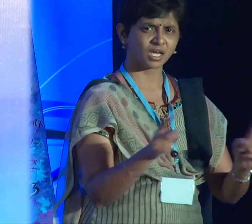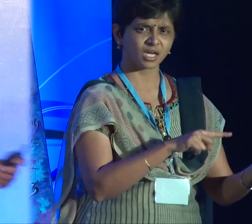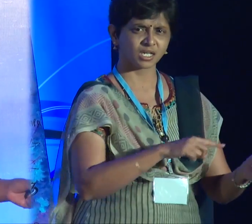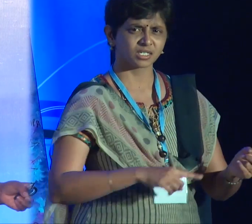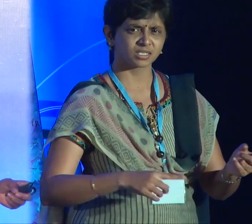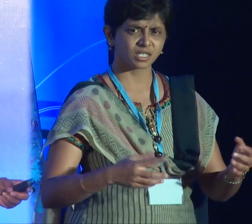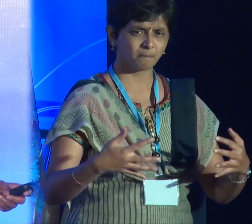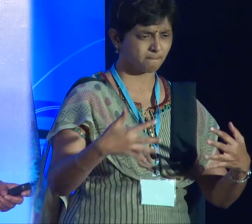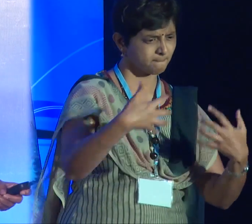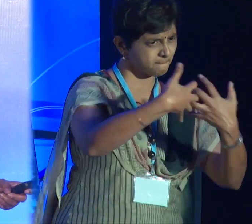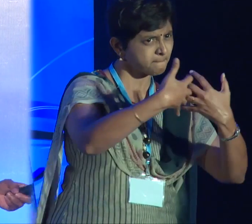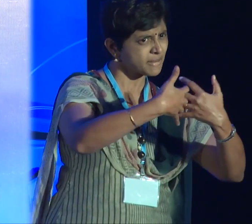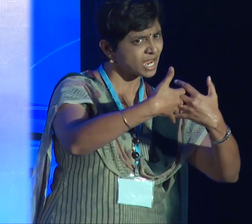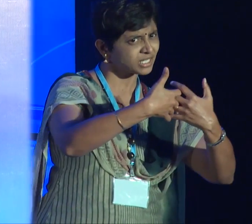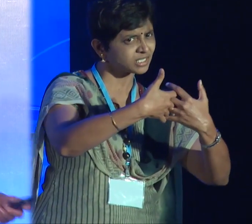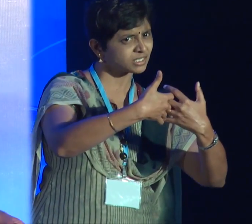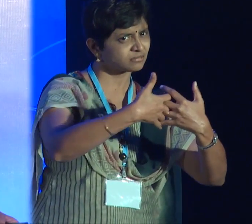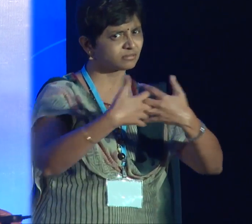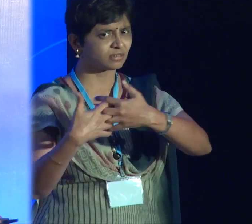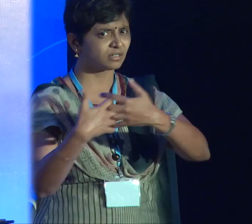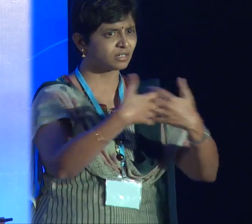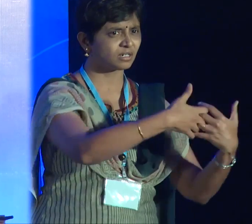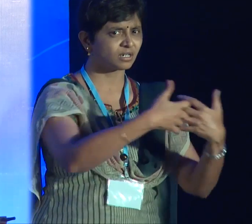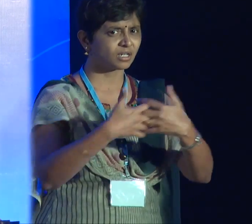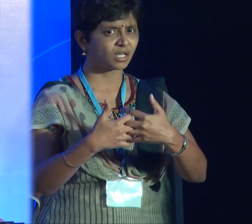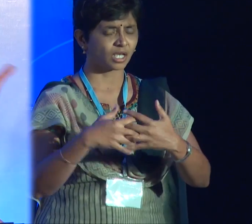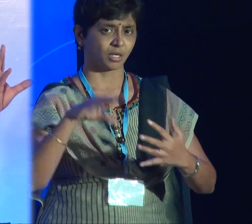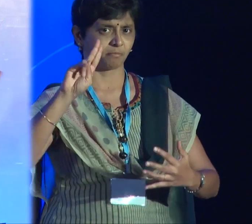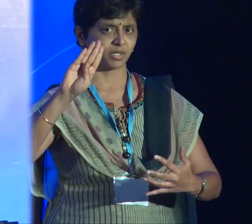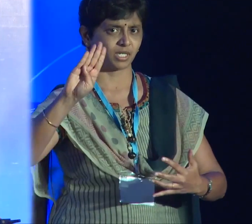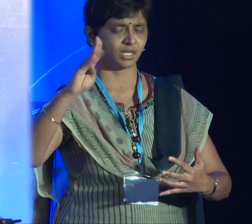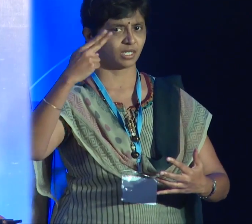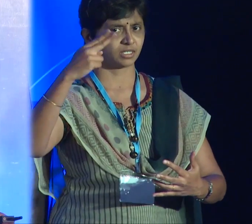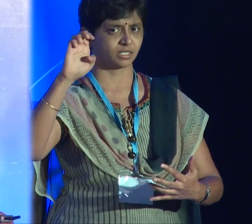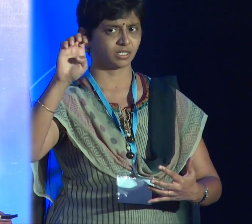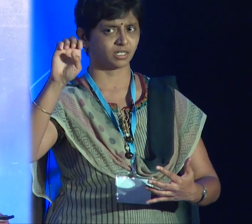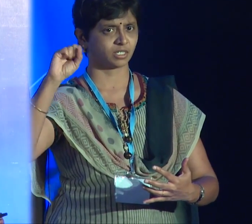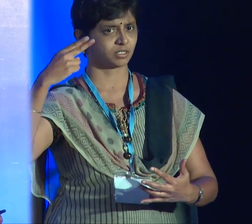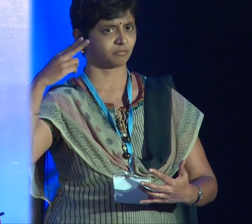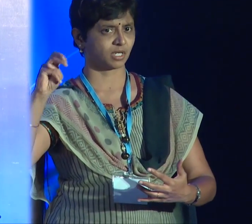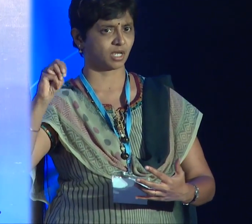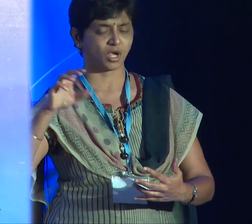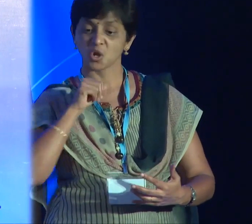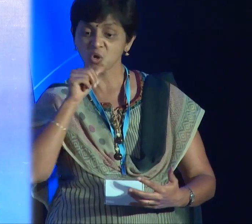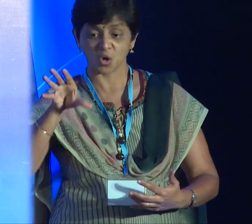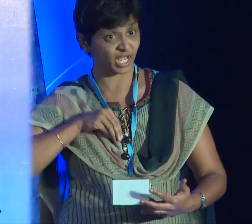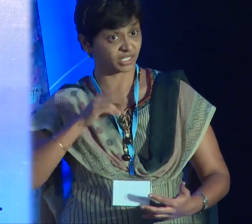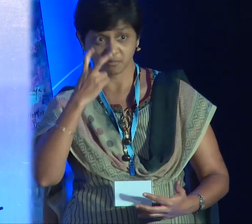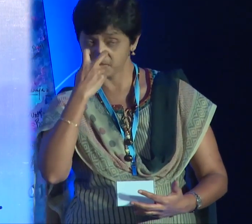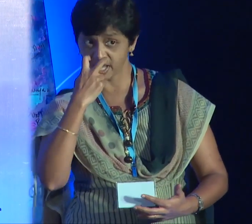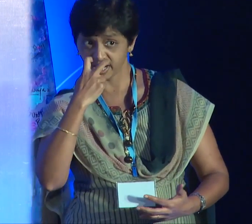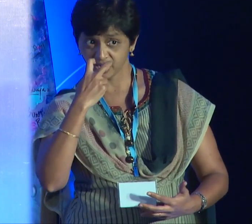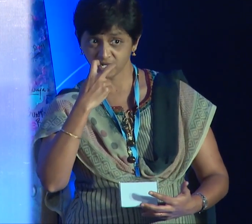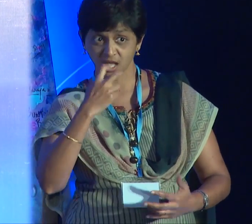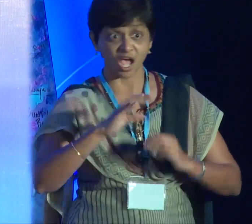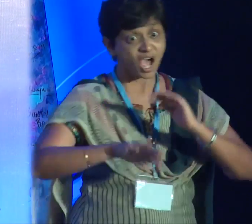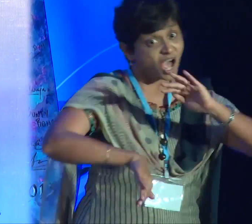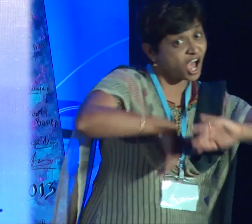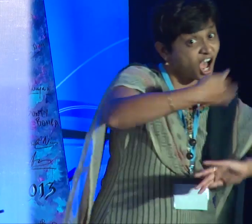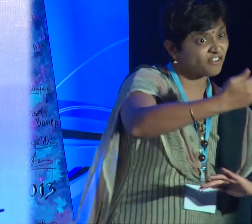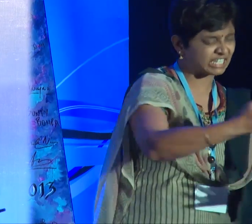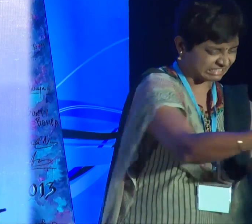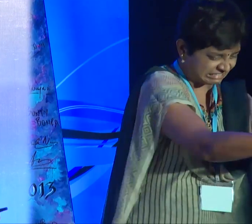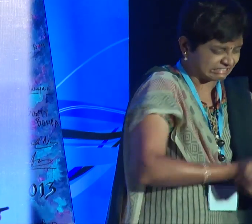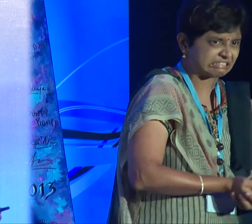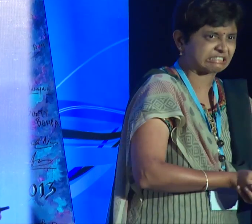No answers are given in the epics. Epics never give answers. They just give you puzzles to think about, to ask questions, to